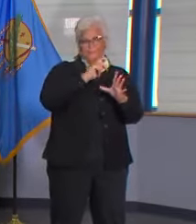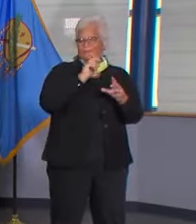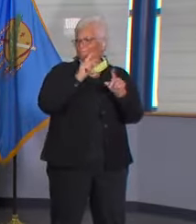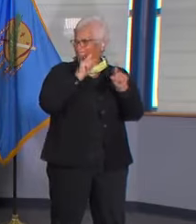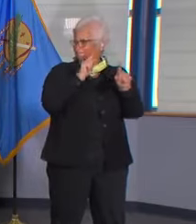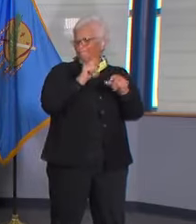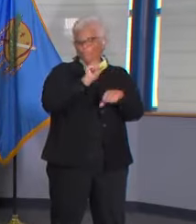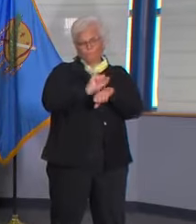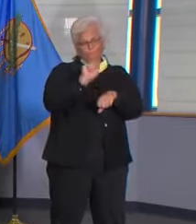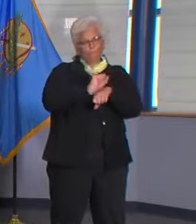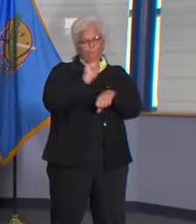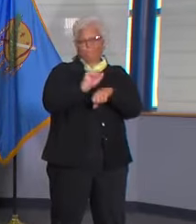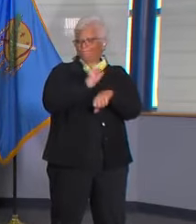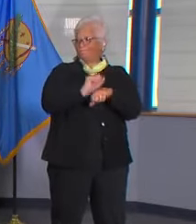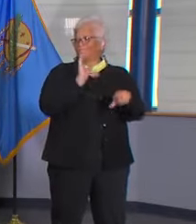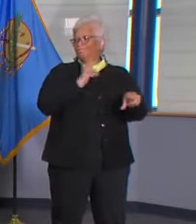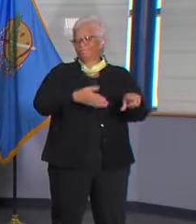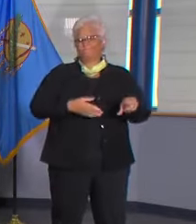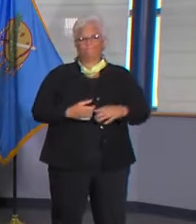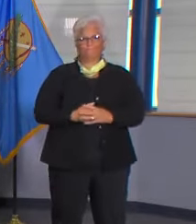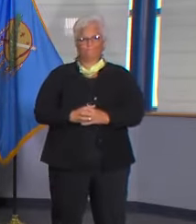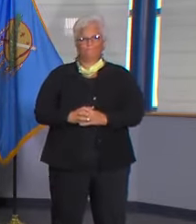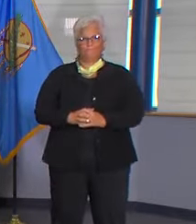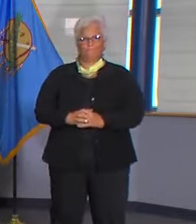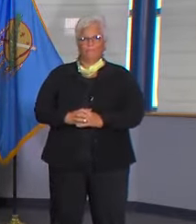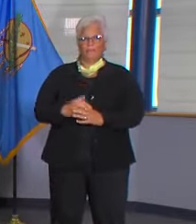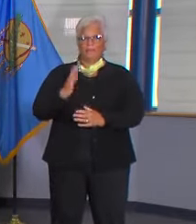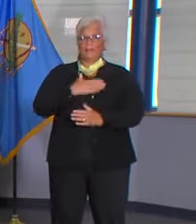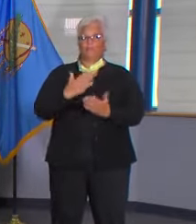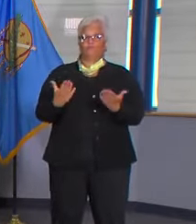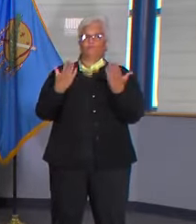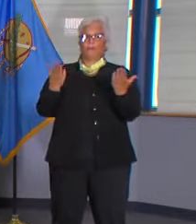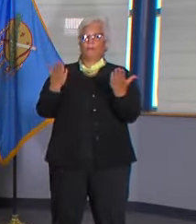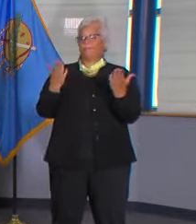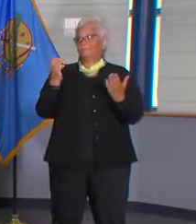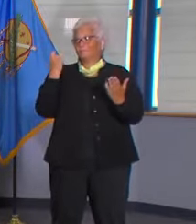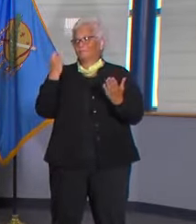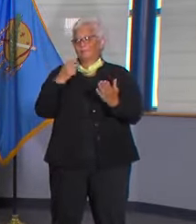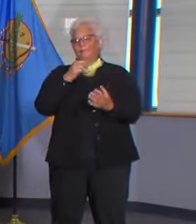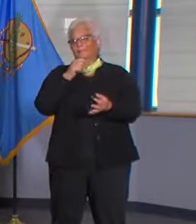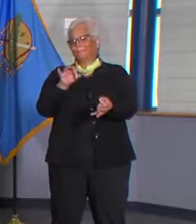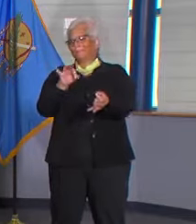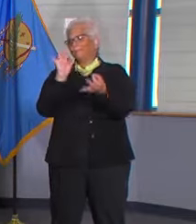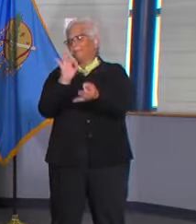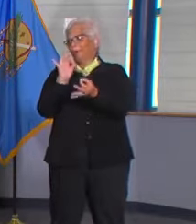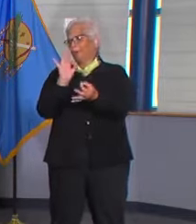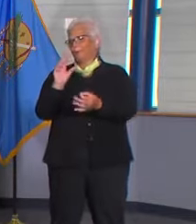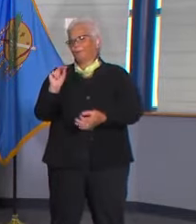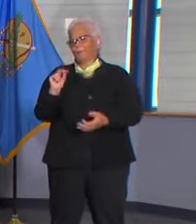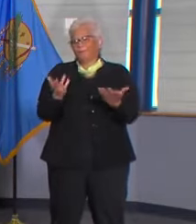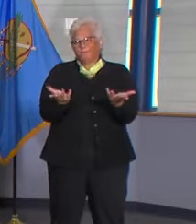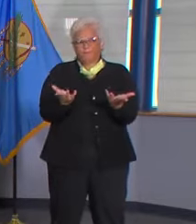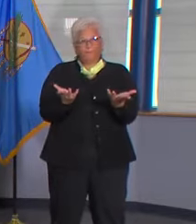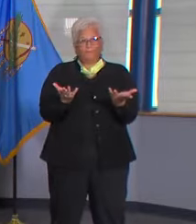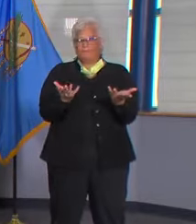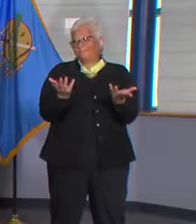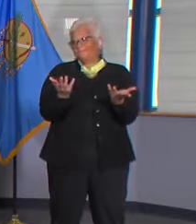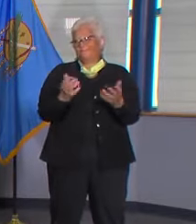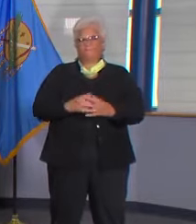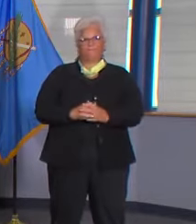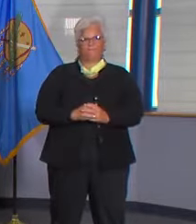important that as much as we can, we really stick to those recommendations. That the more we do, the more mitigation we'll see